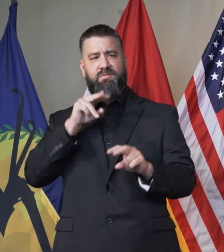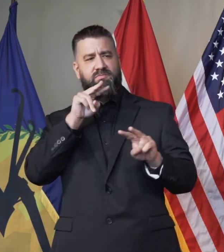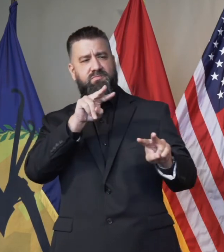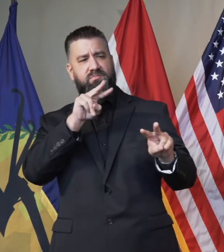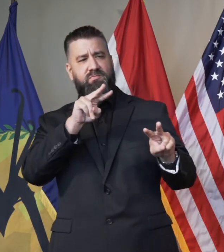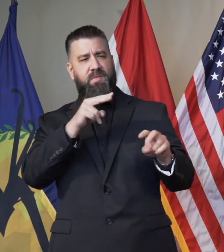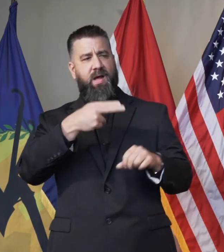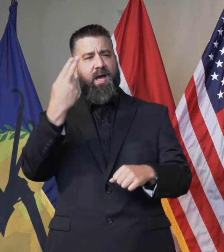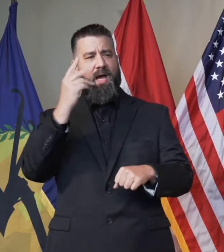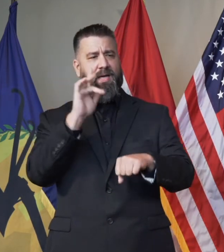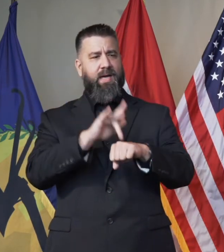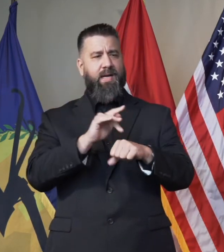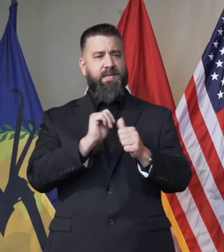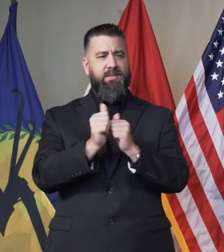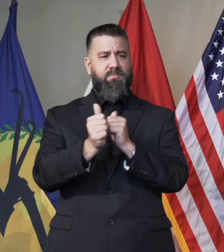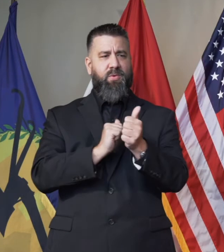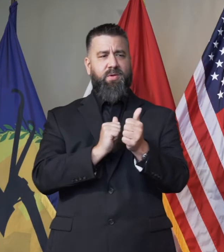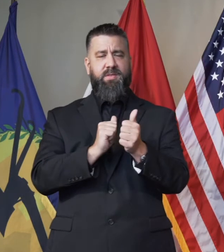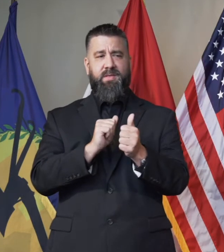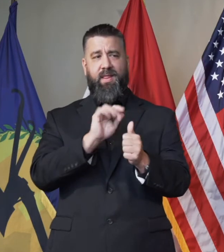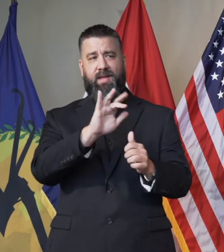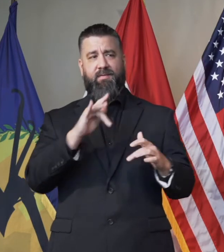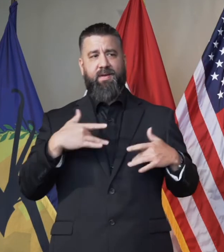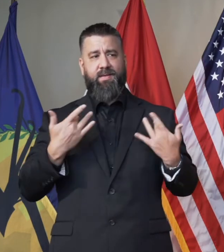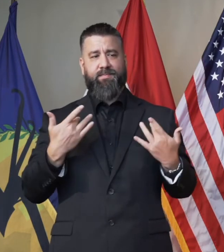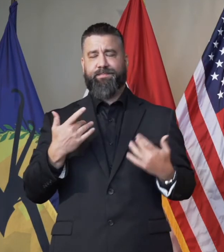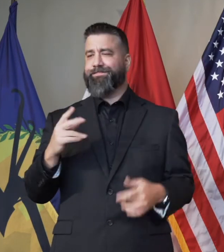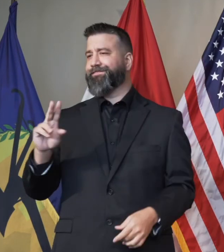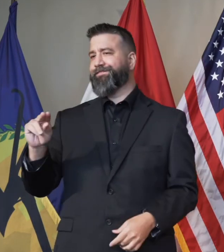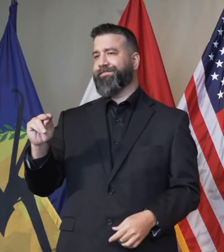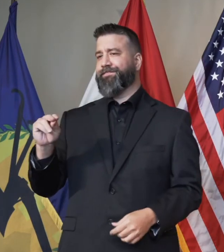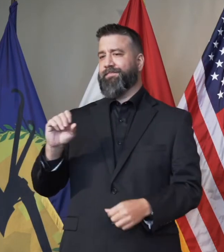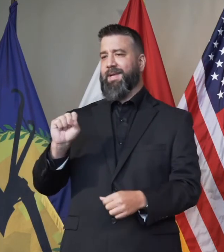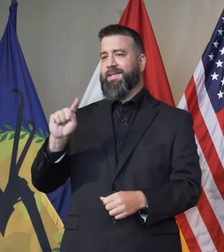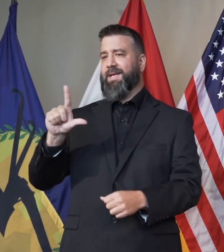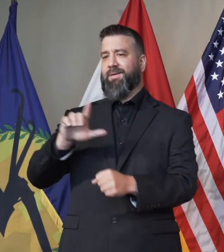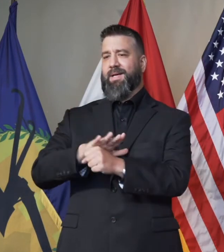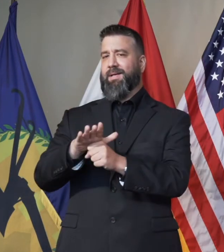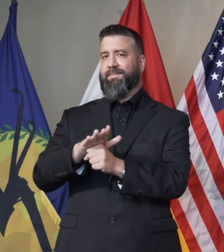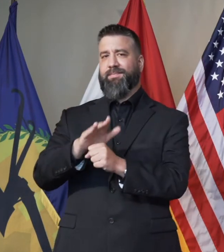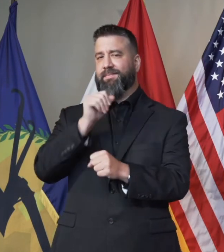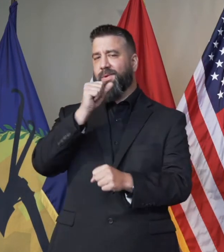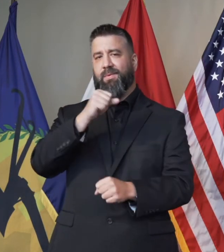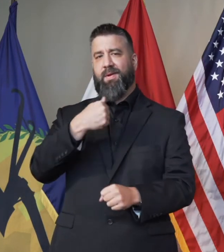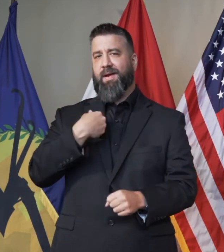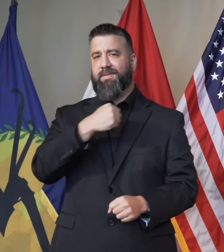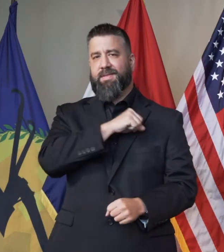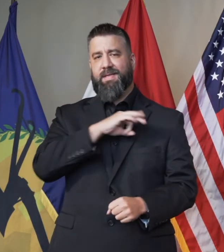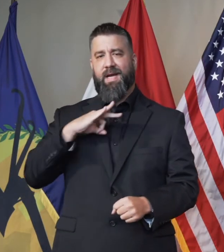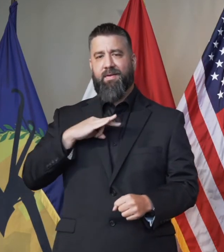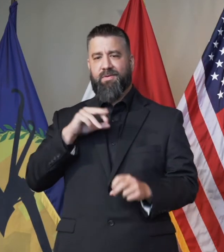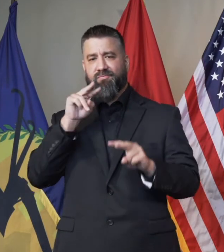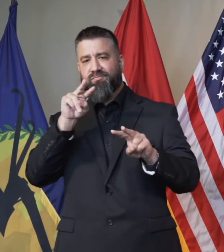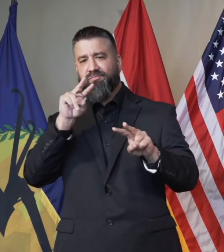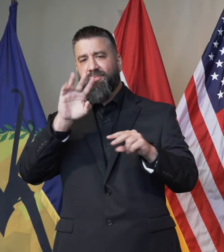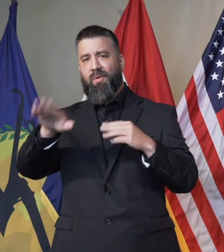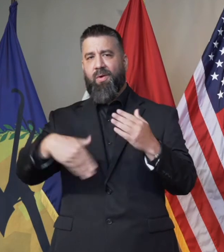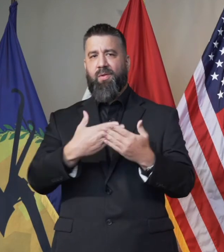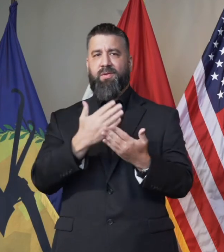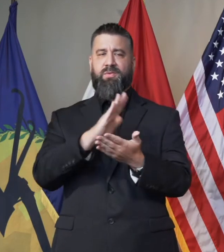at the actual events? Is that a No, possibility? the county does not have staff to monitor all of the schools in the